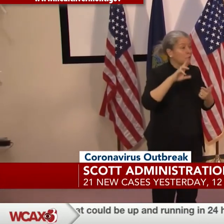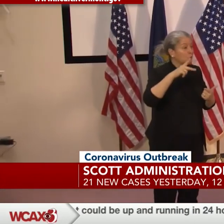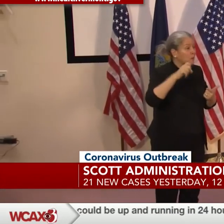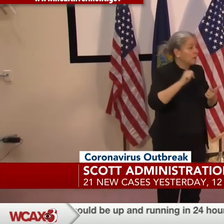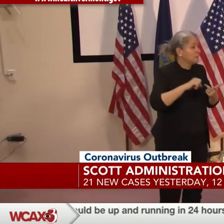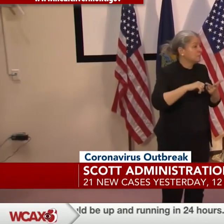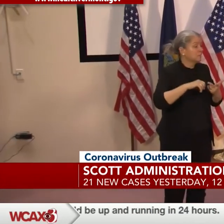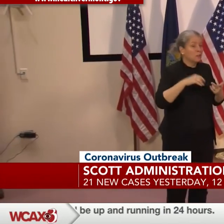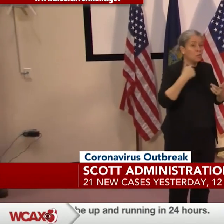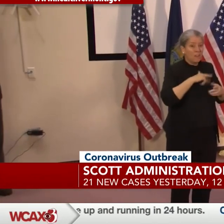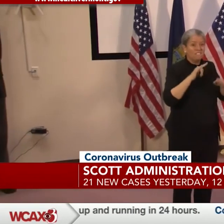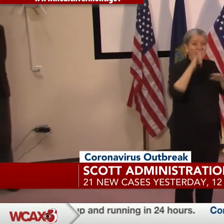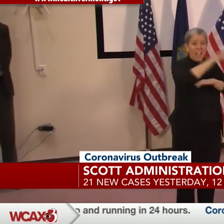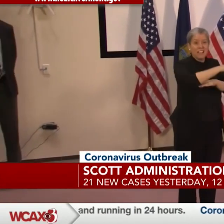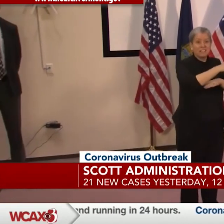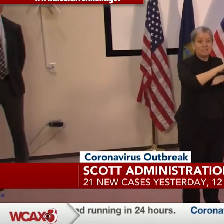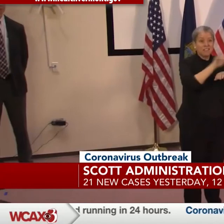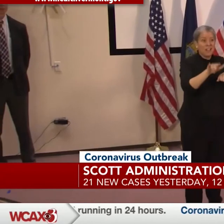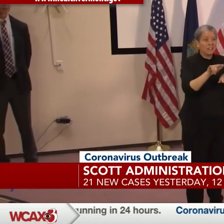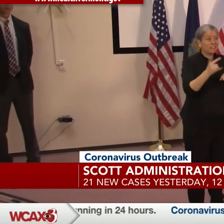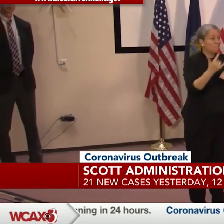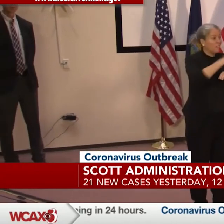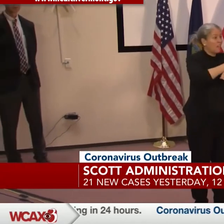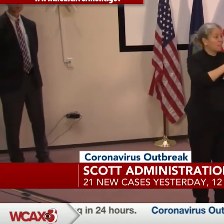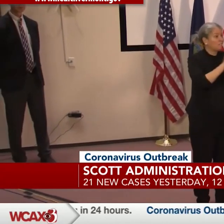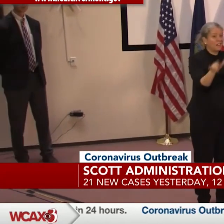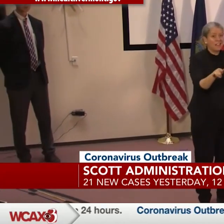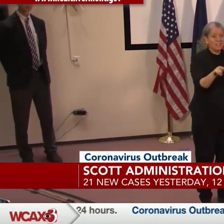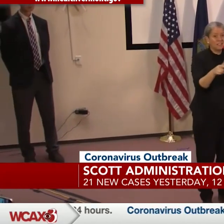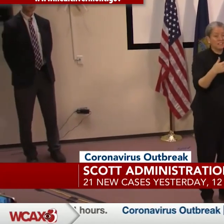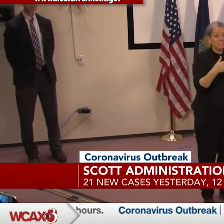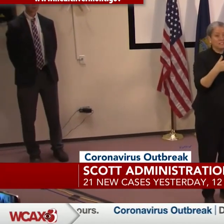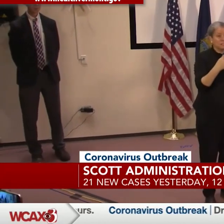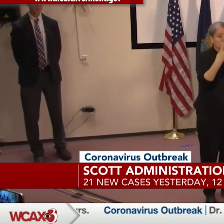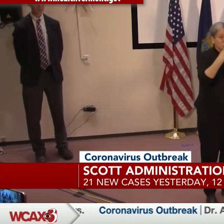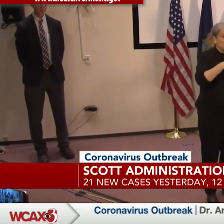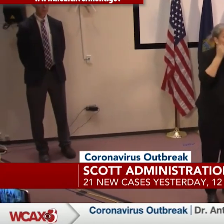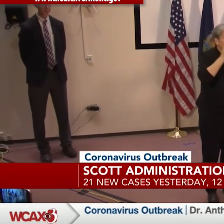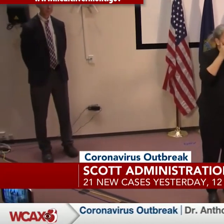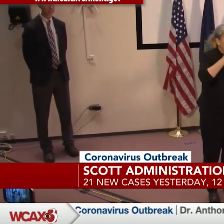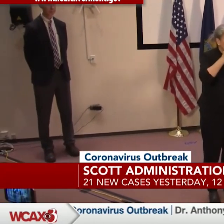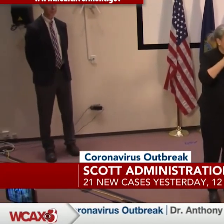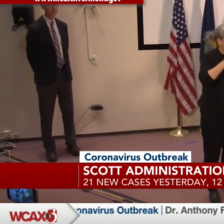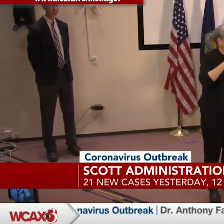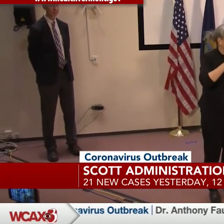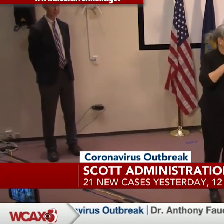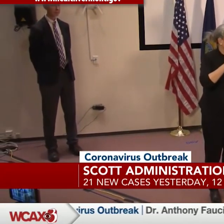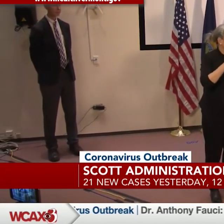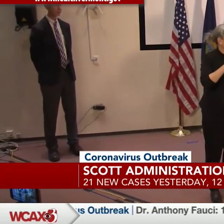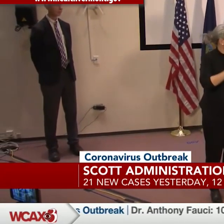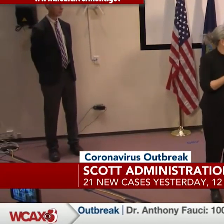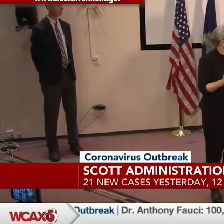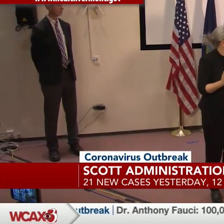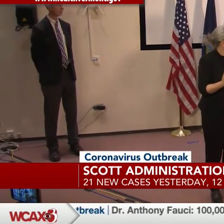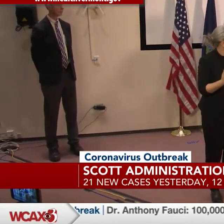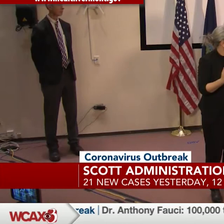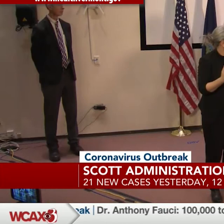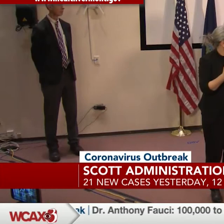Mail. We're flying it there, and we're doing this twice a day, starting today, I